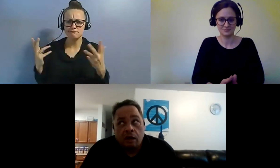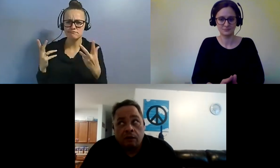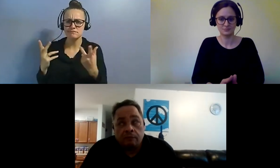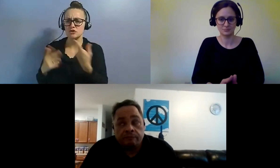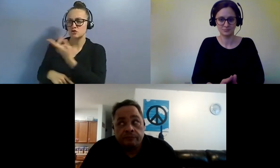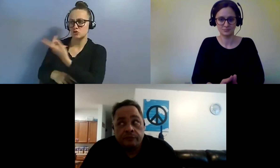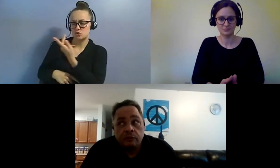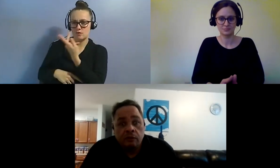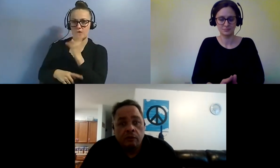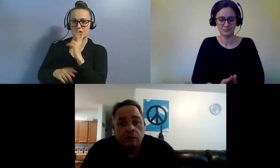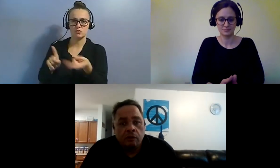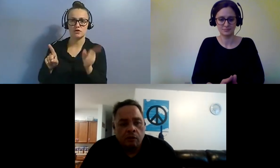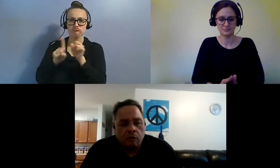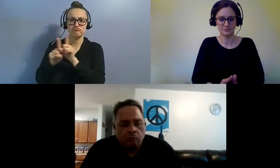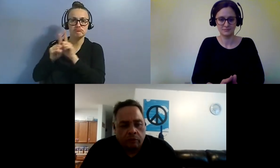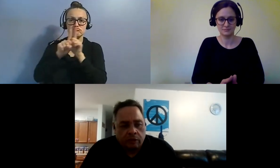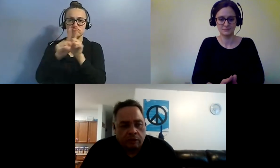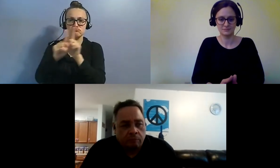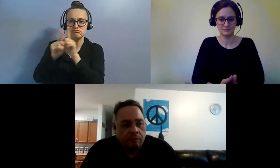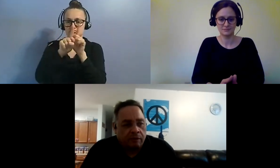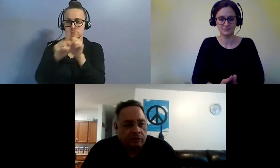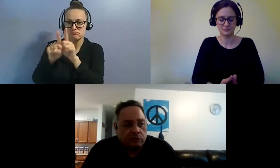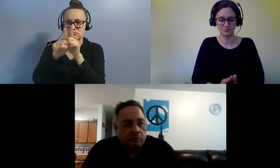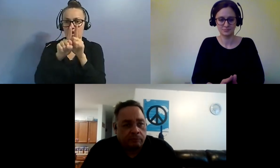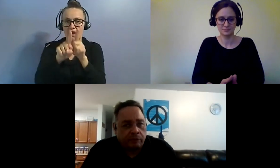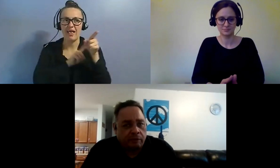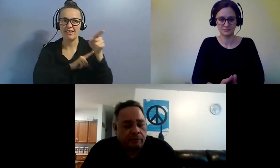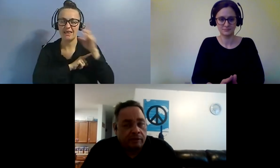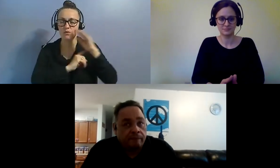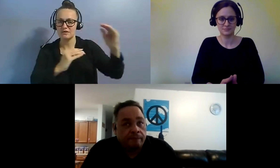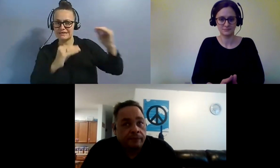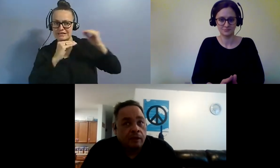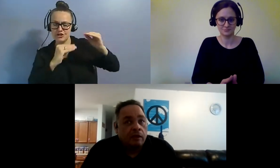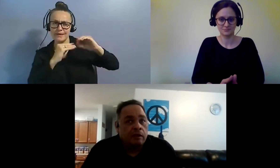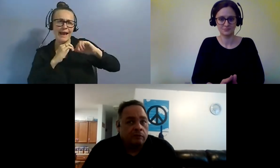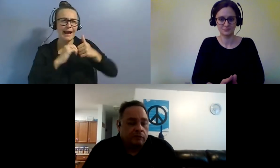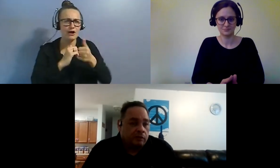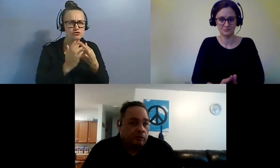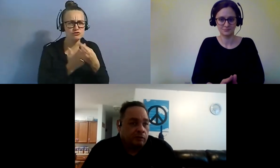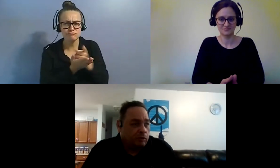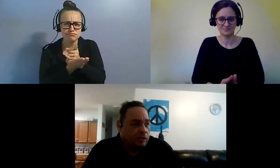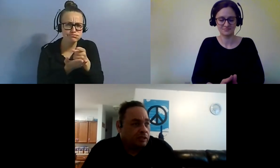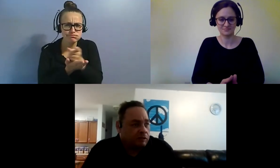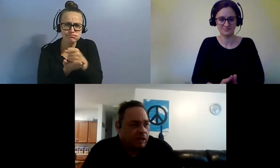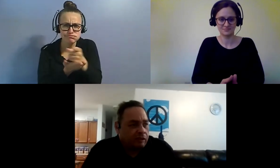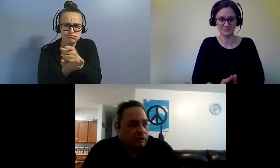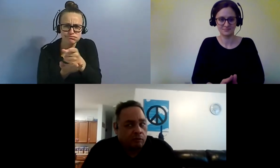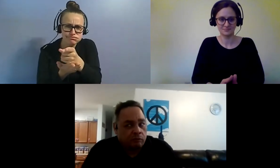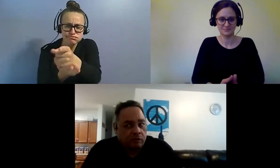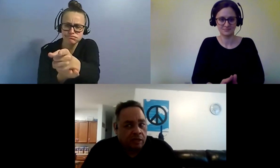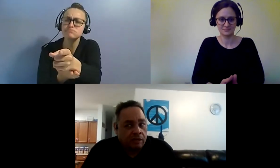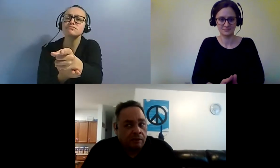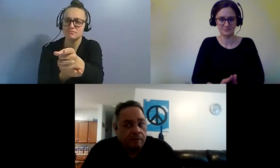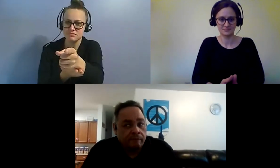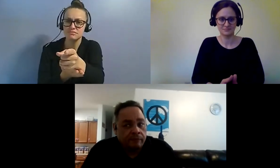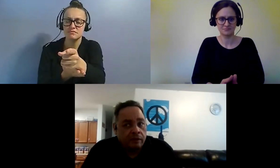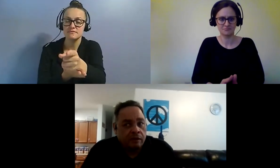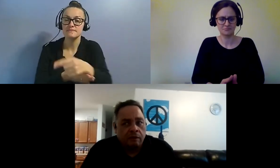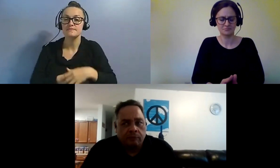with my visual impairment. You know, it wasn't a technical